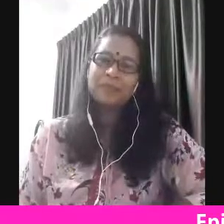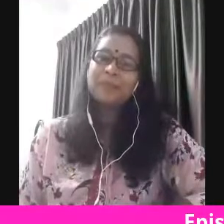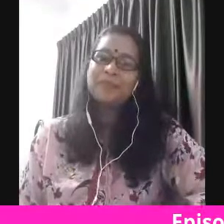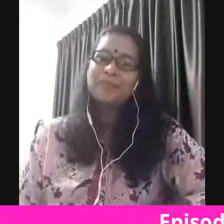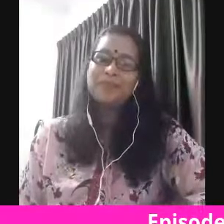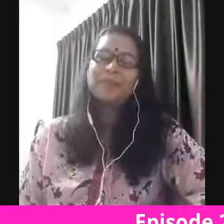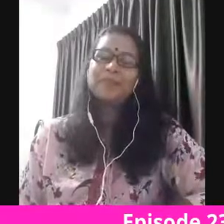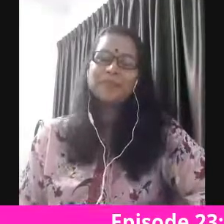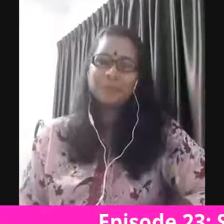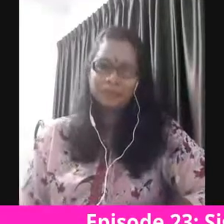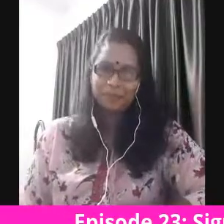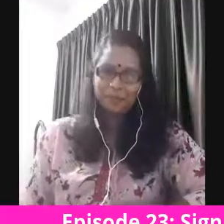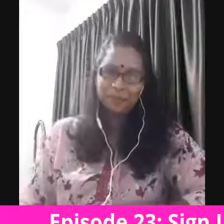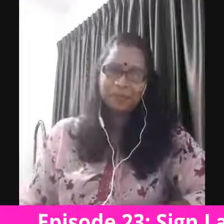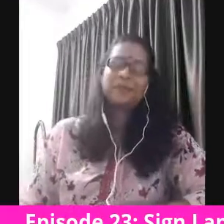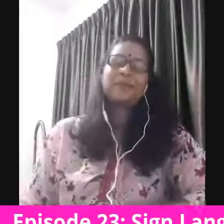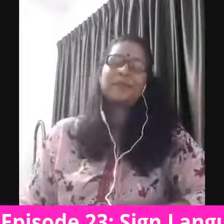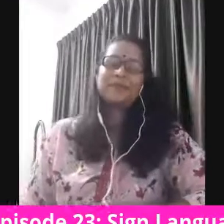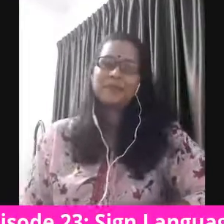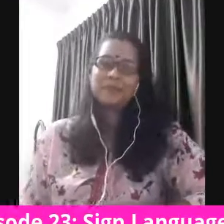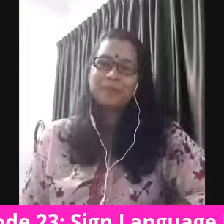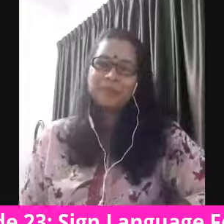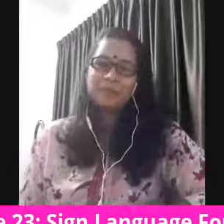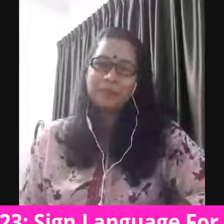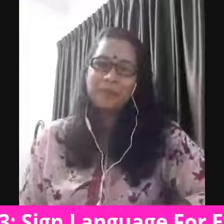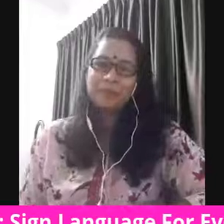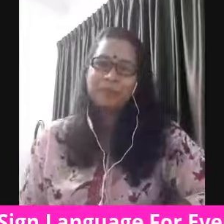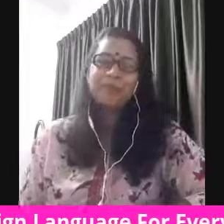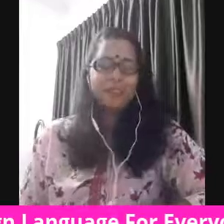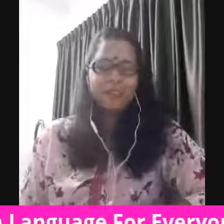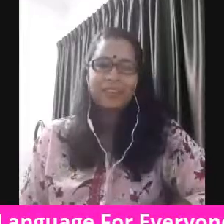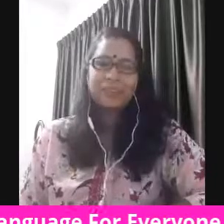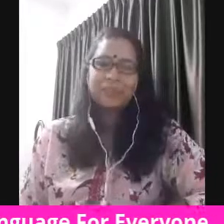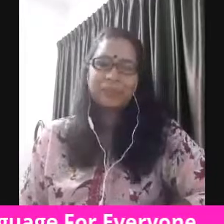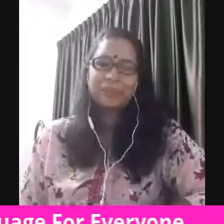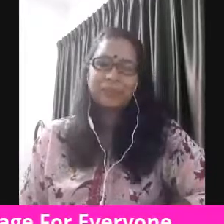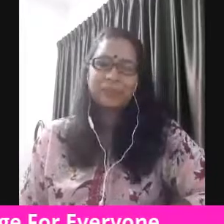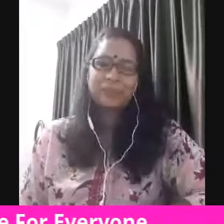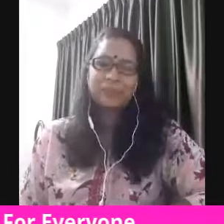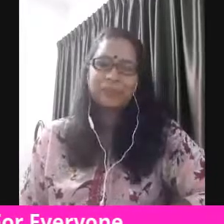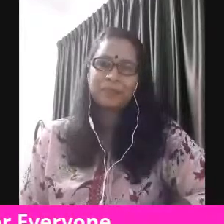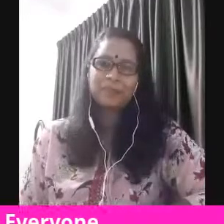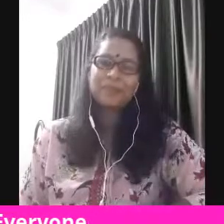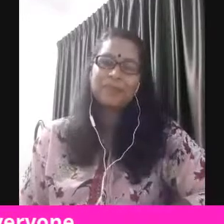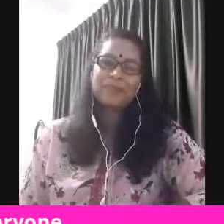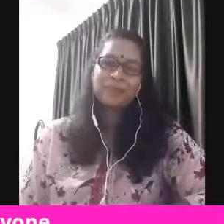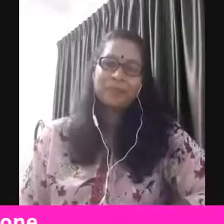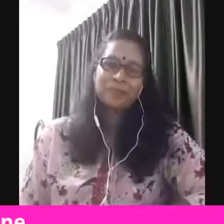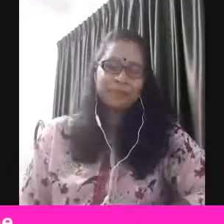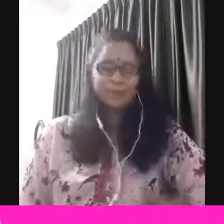can leverage from what you are doing, Cikgu Gauri. And moving on to the next part, Priya.